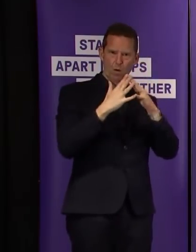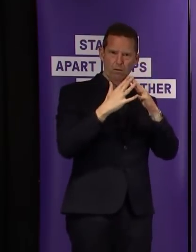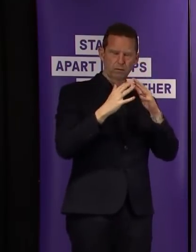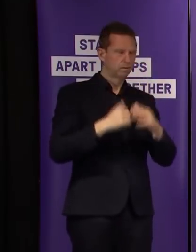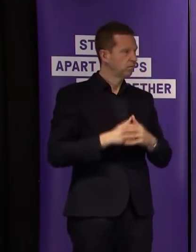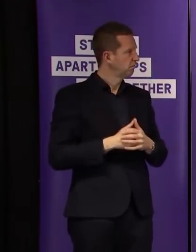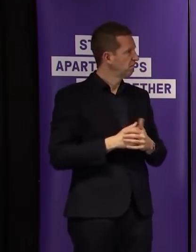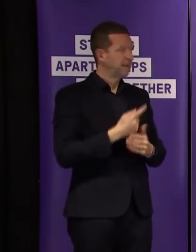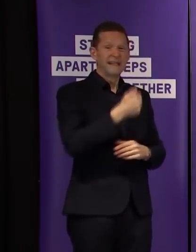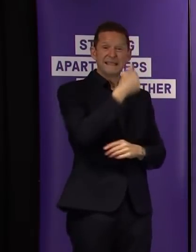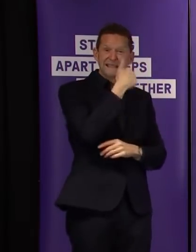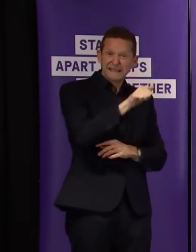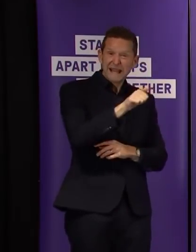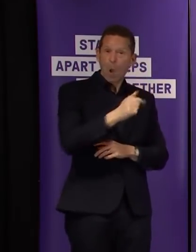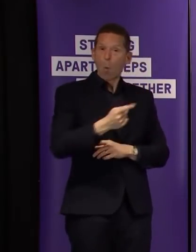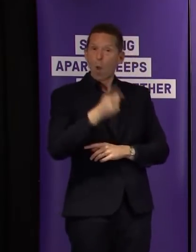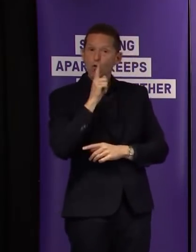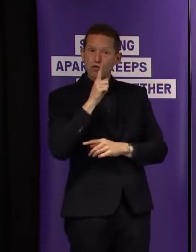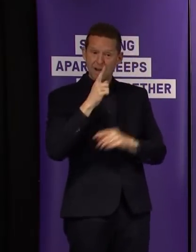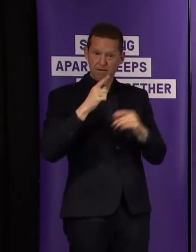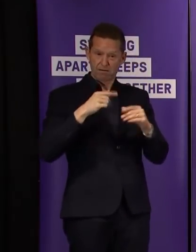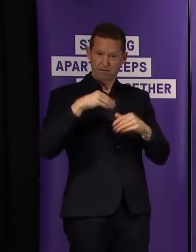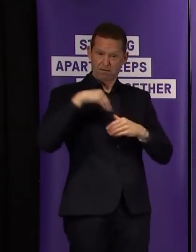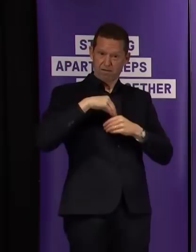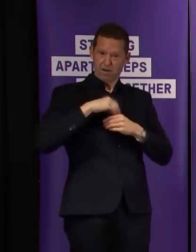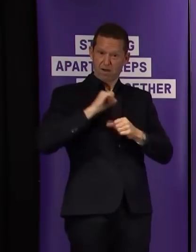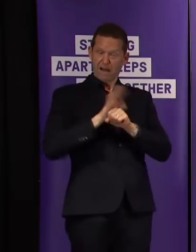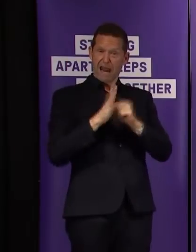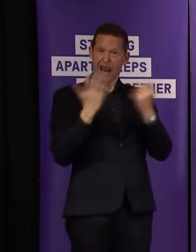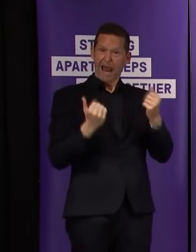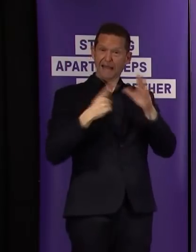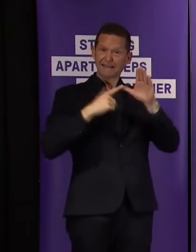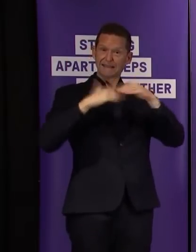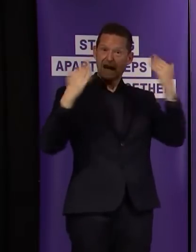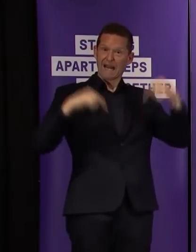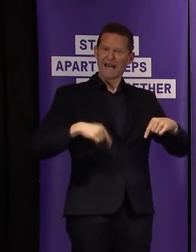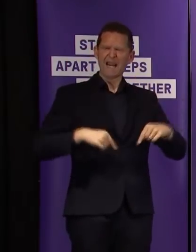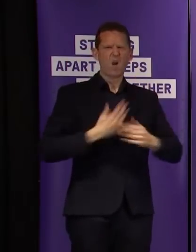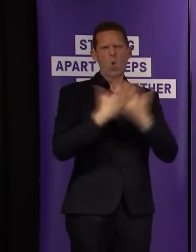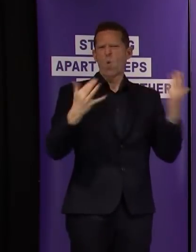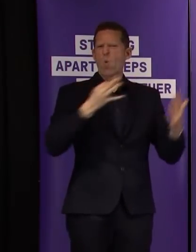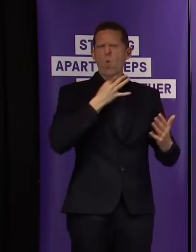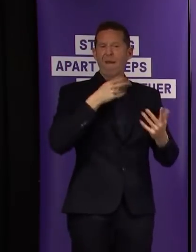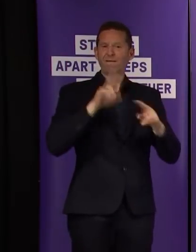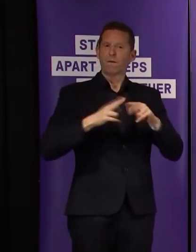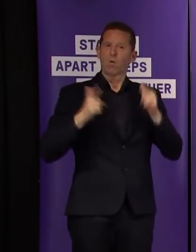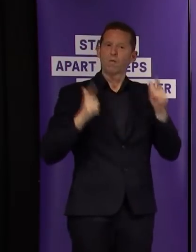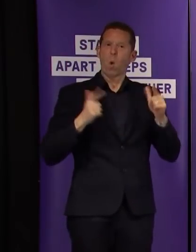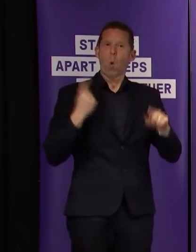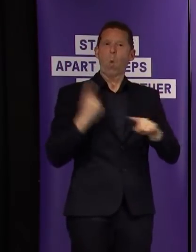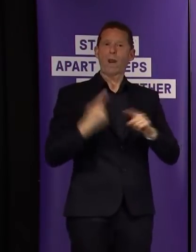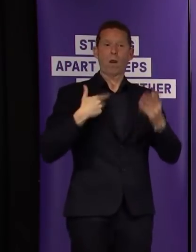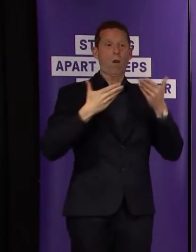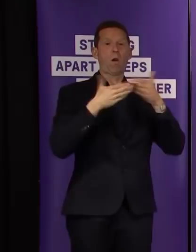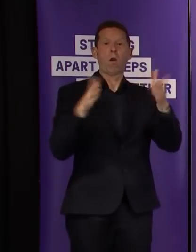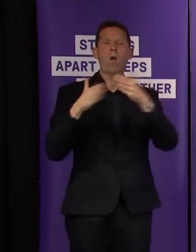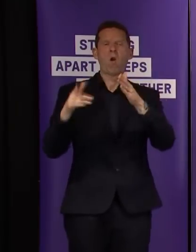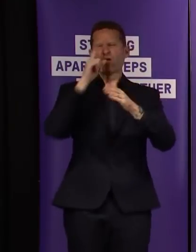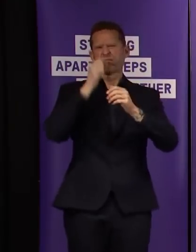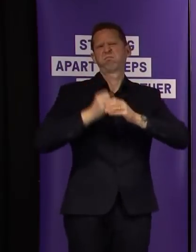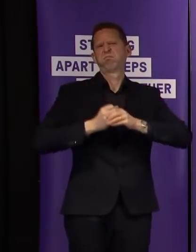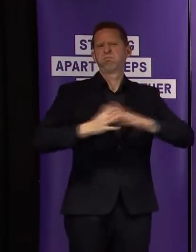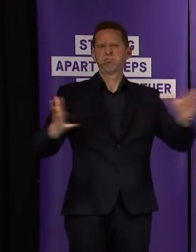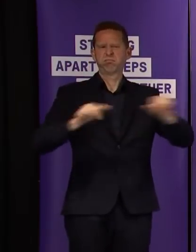day in Victoria, we're not even close. If we open up too early, we risk another resurgence and undoing all the work that we've done.